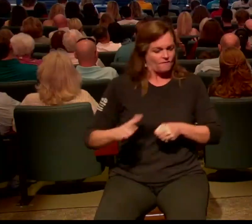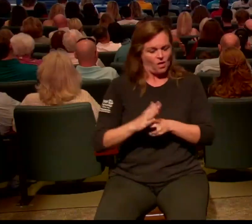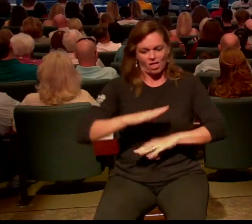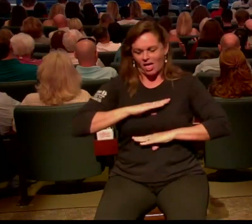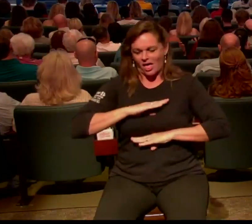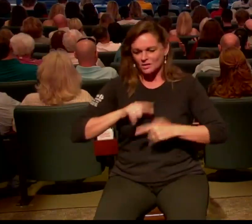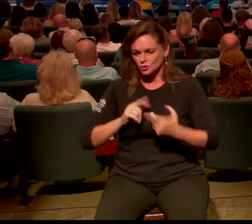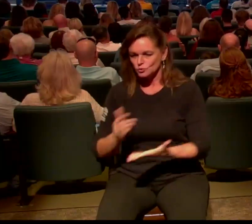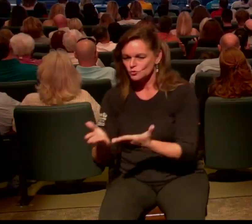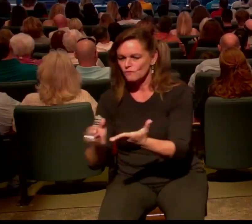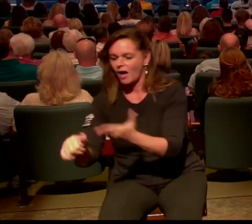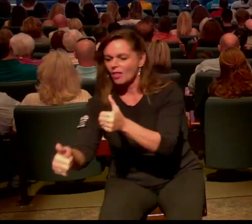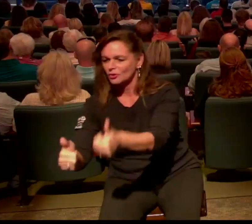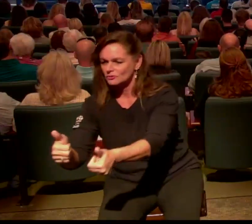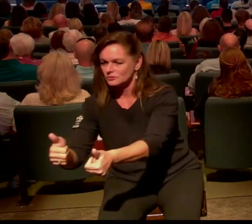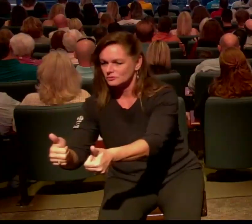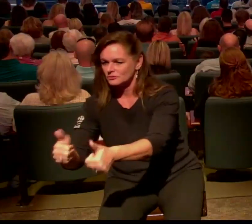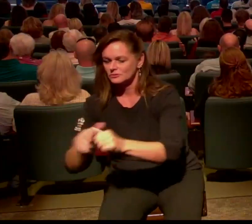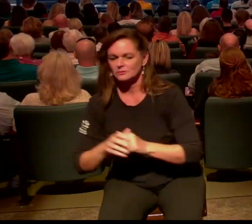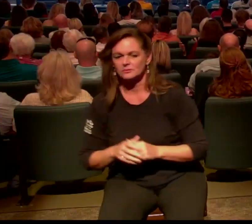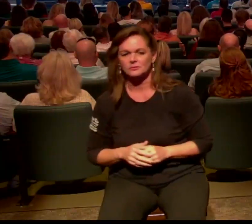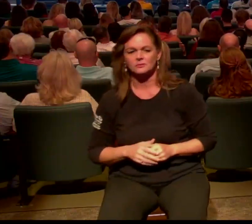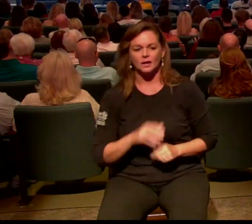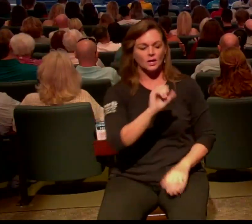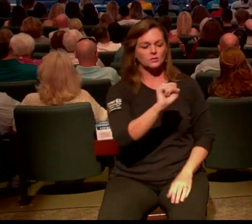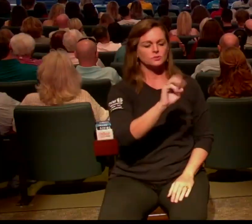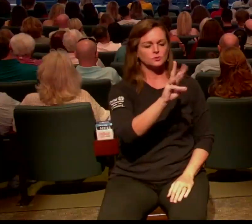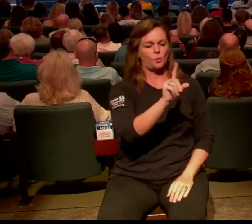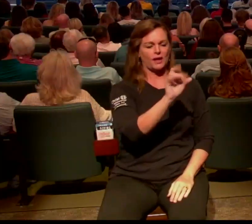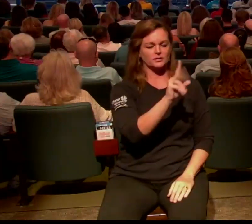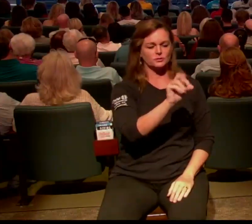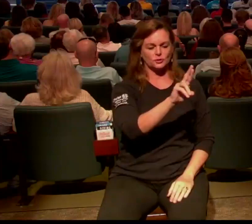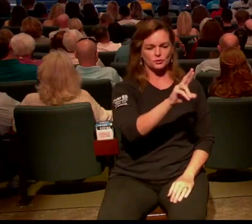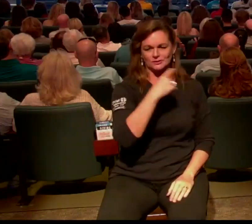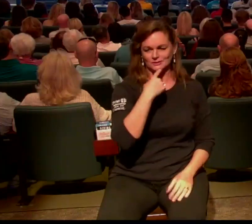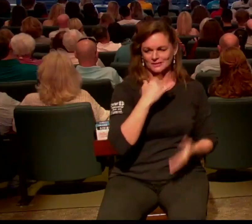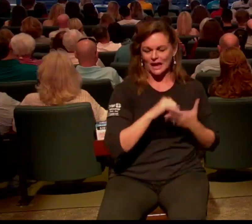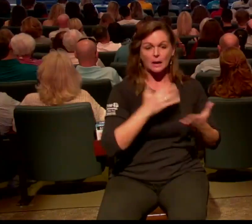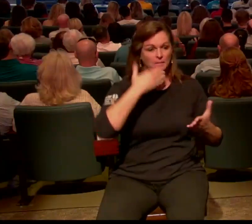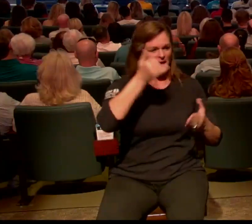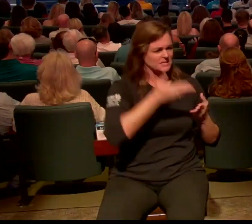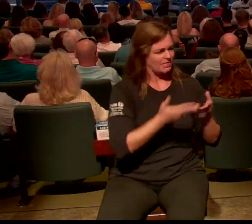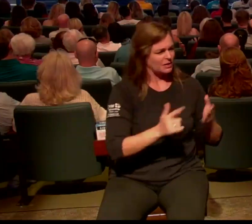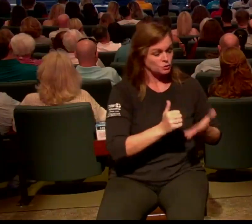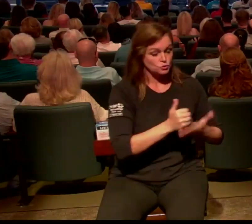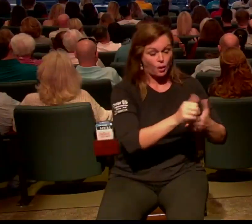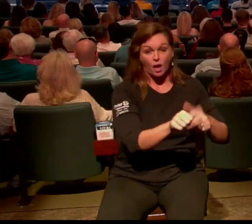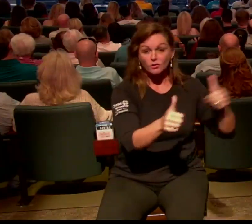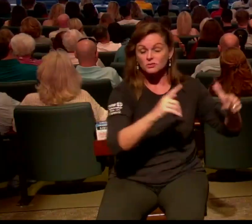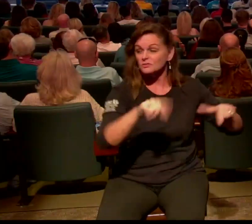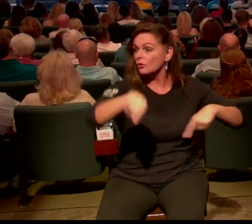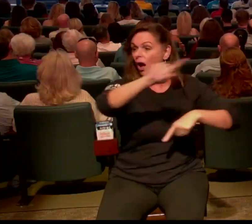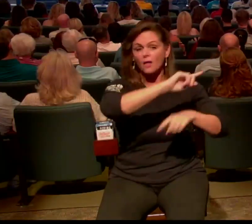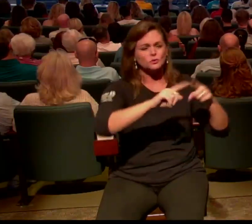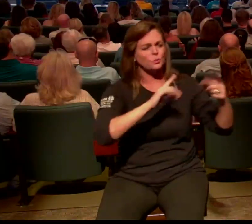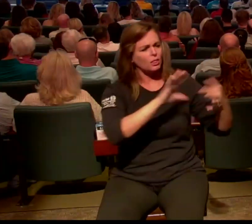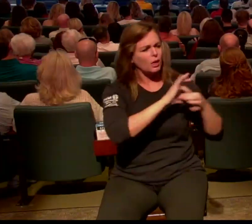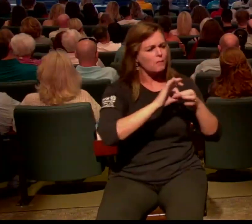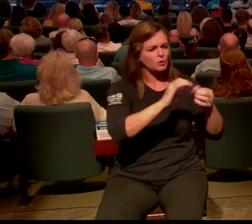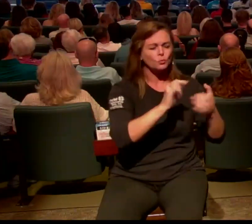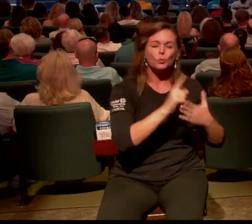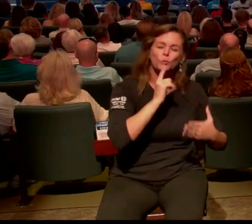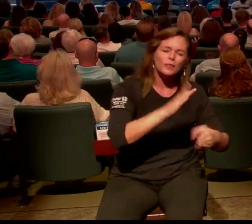Schweitzer said. He said, "I don't know what your destiny is going to be, but the one thing I do know is the only ones among you who will really be